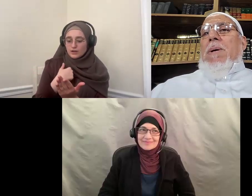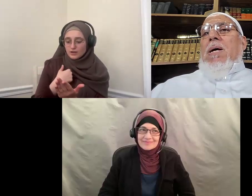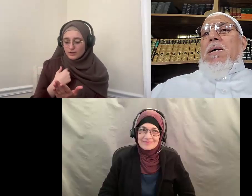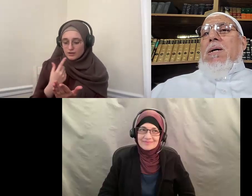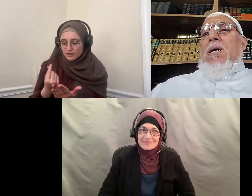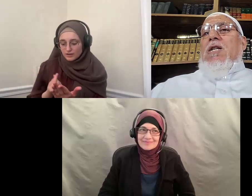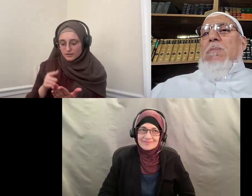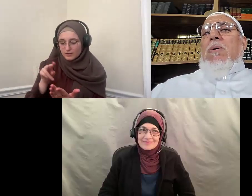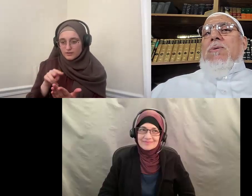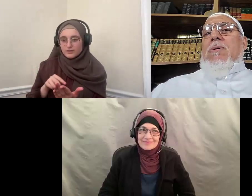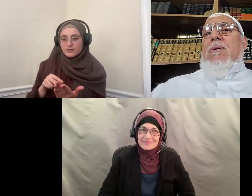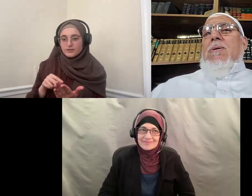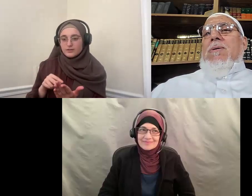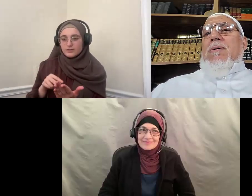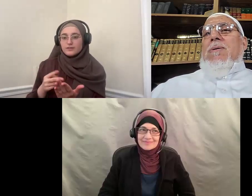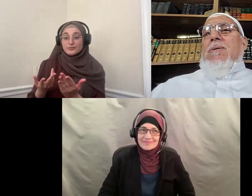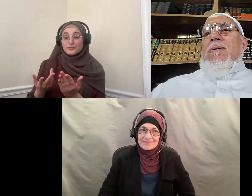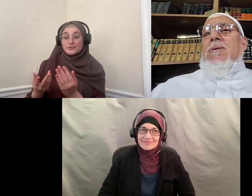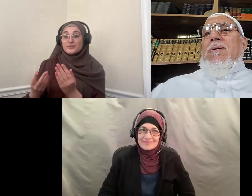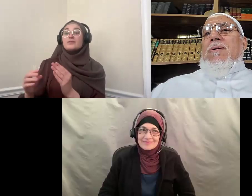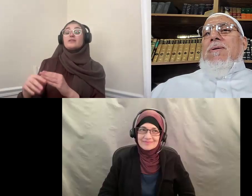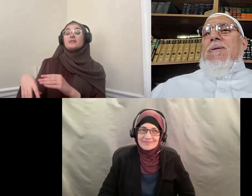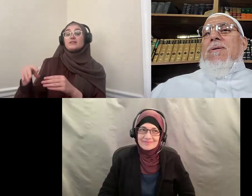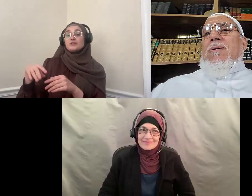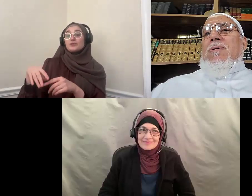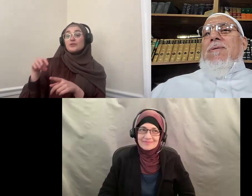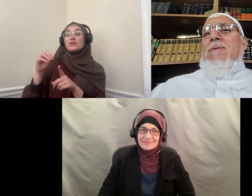We will be exposed.